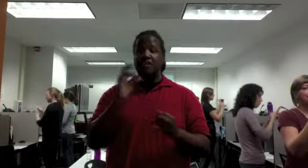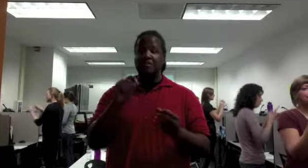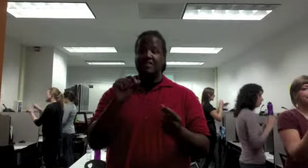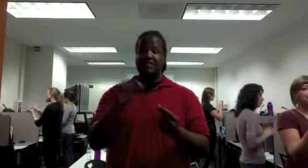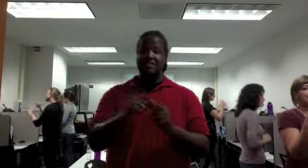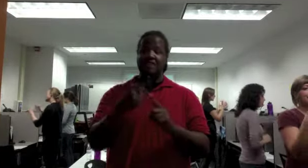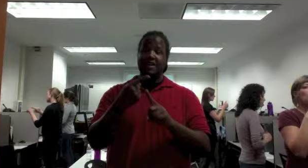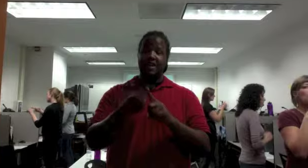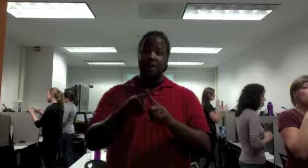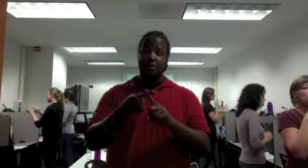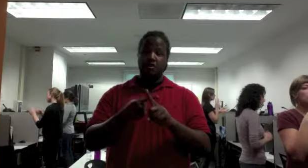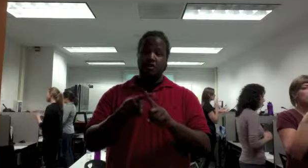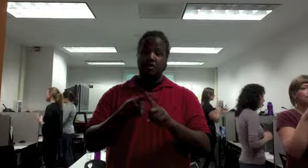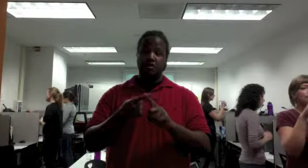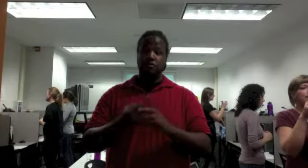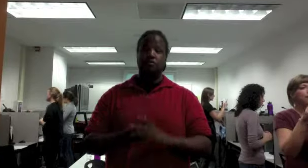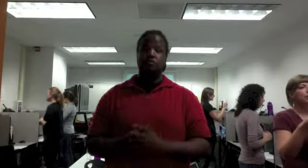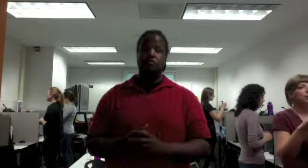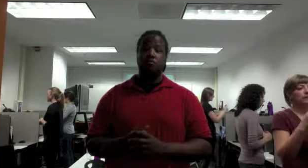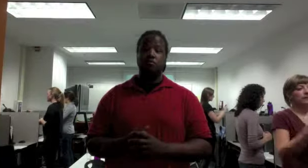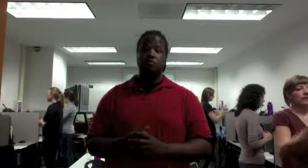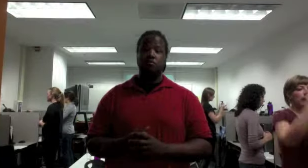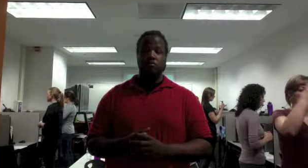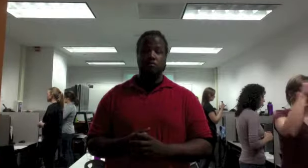can hold at a certain temperature.